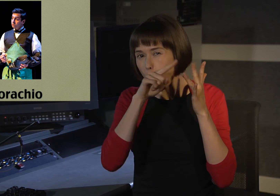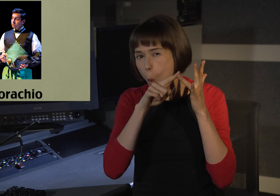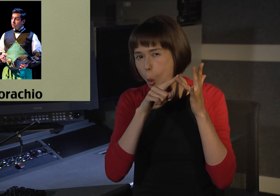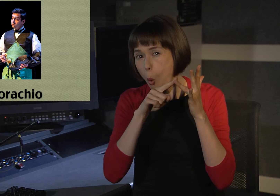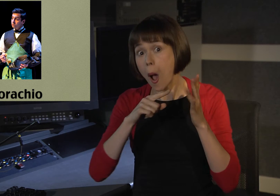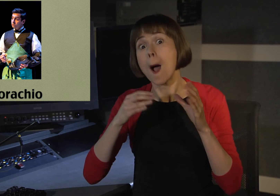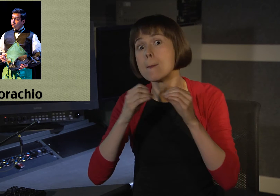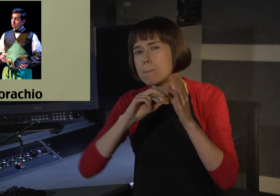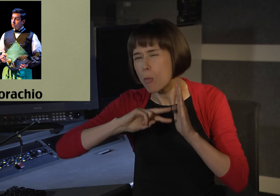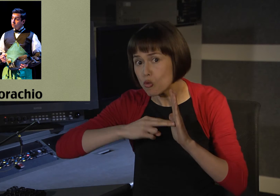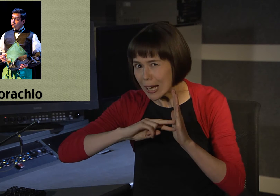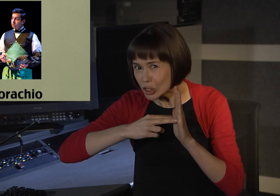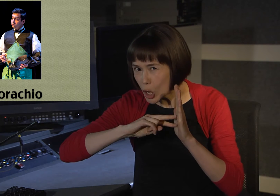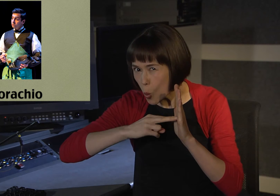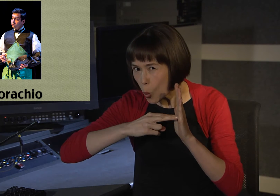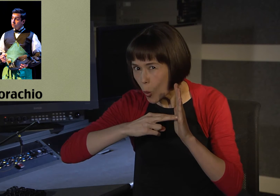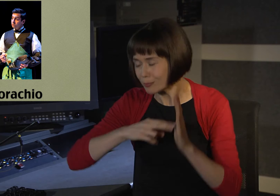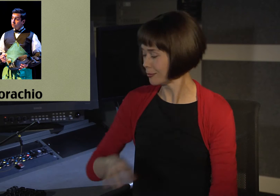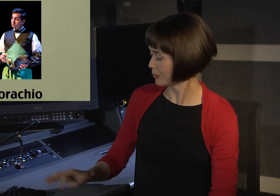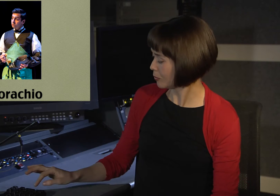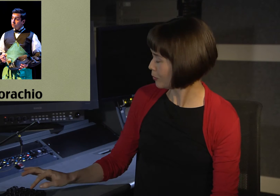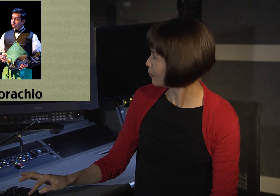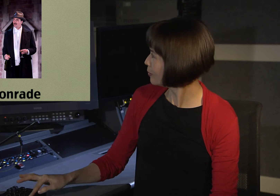Borachio, and this is his sign name.